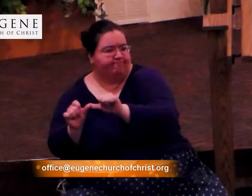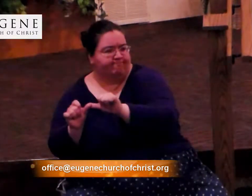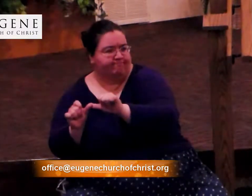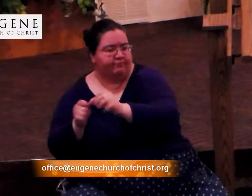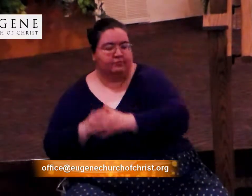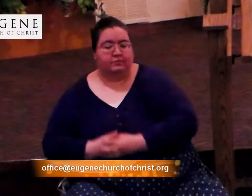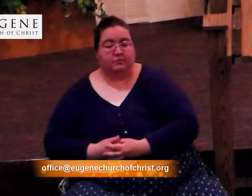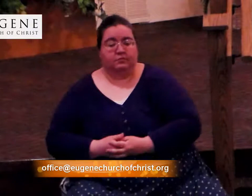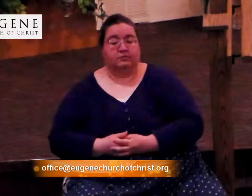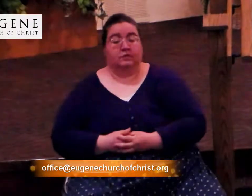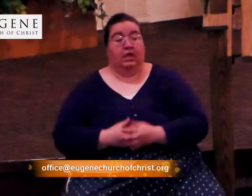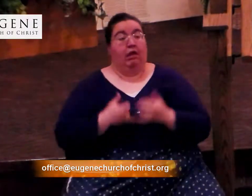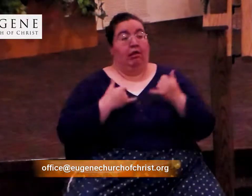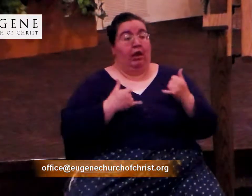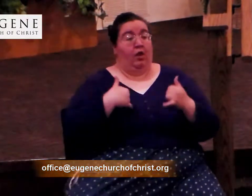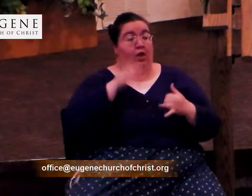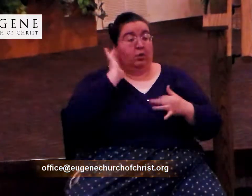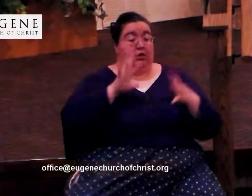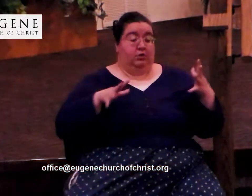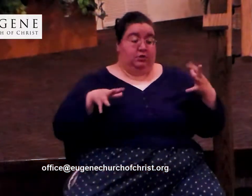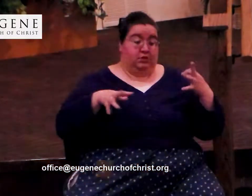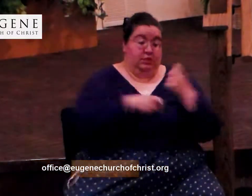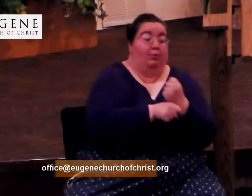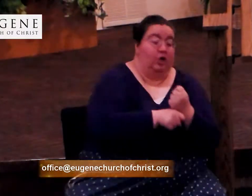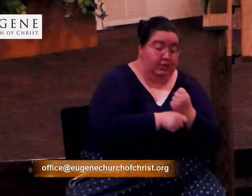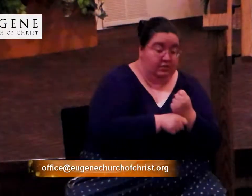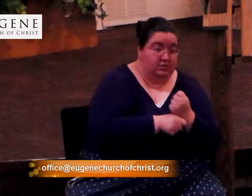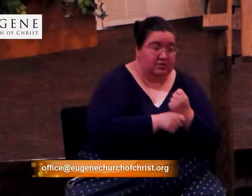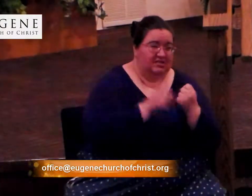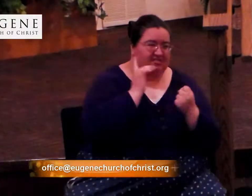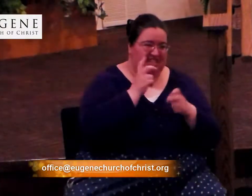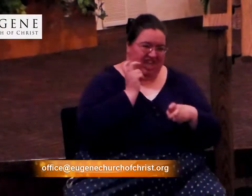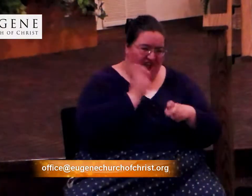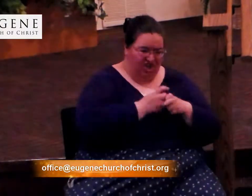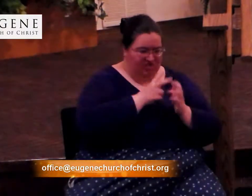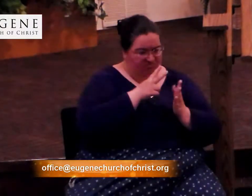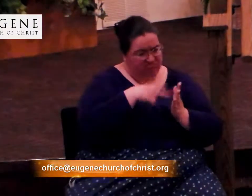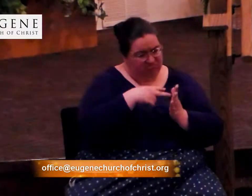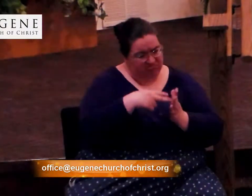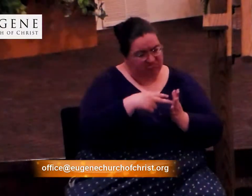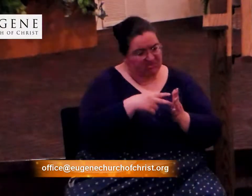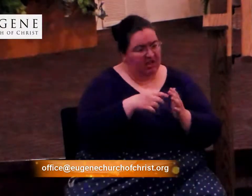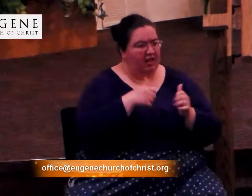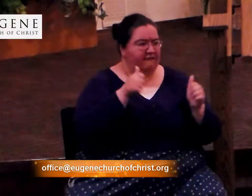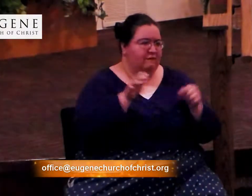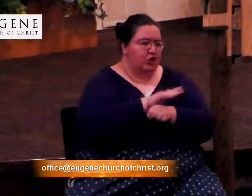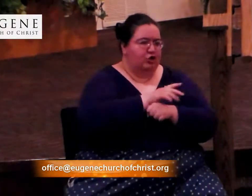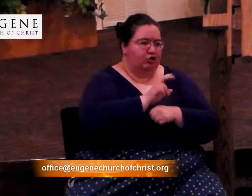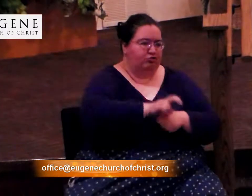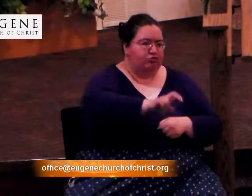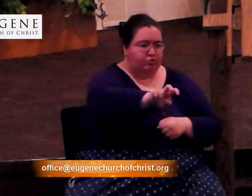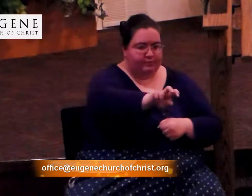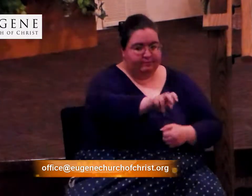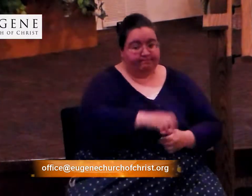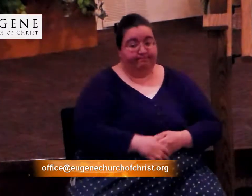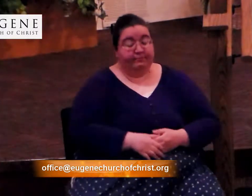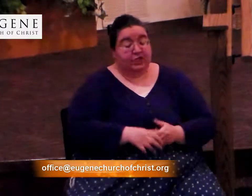summarize a little bit because it's hard to, we're not going to read all of this because I'd lose you along the way. The second half of chapter 12, we find Abram